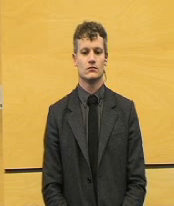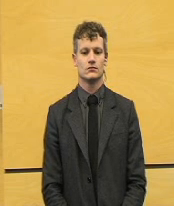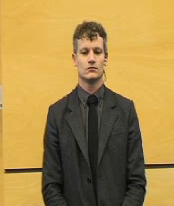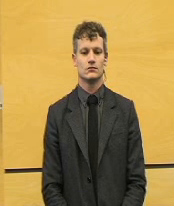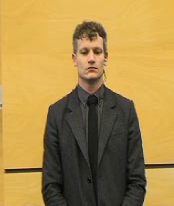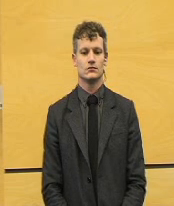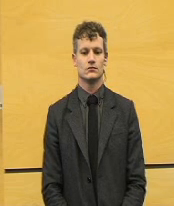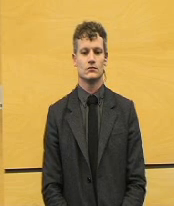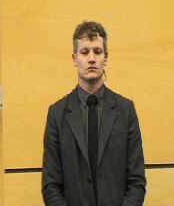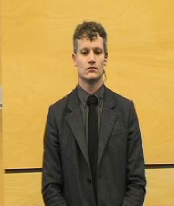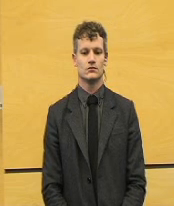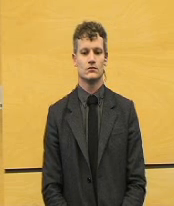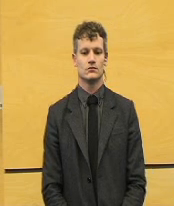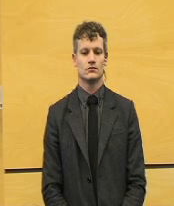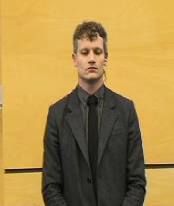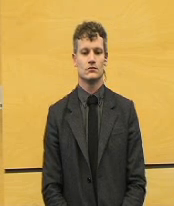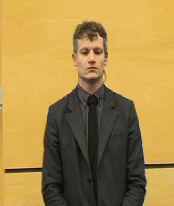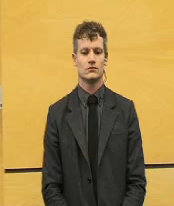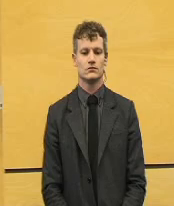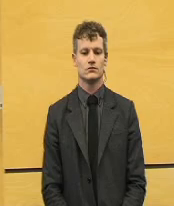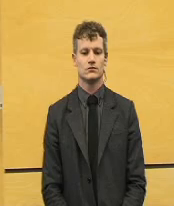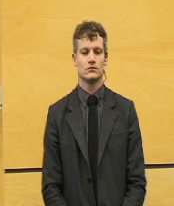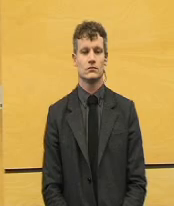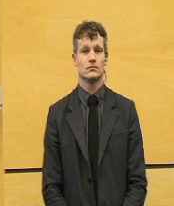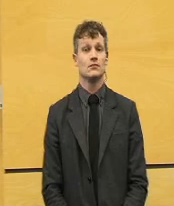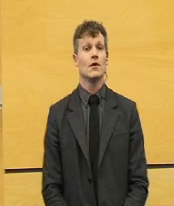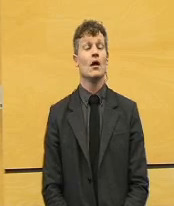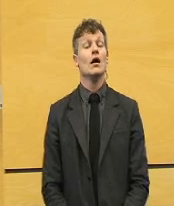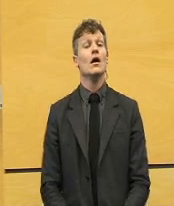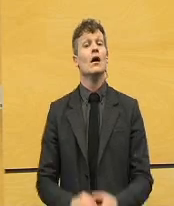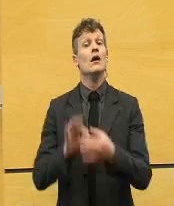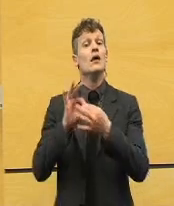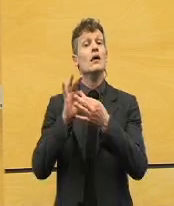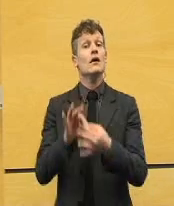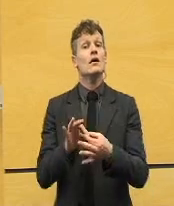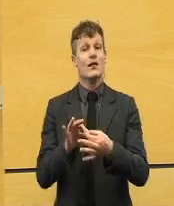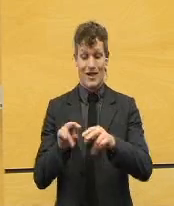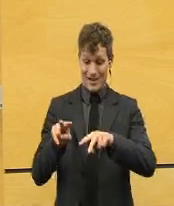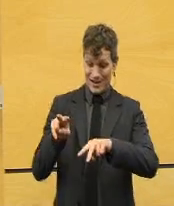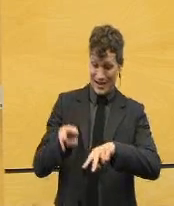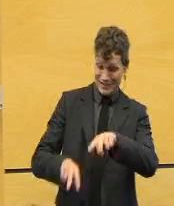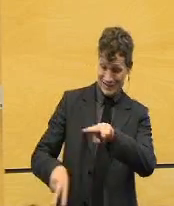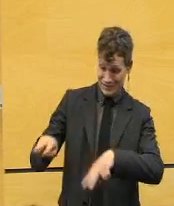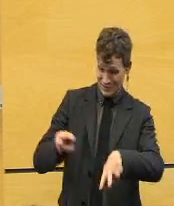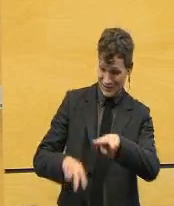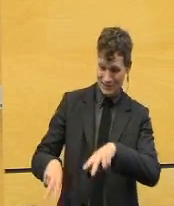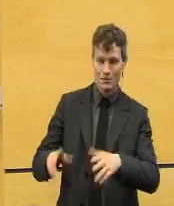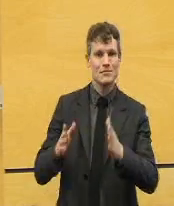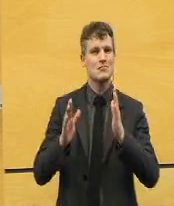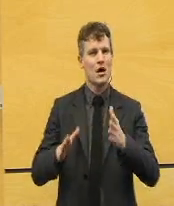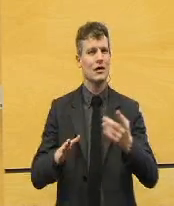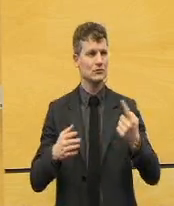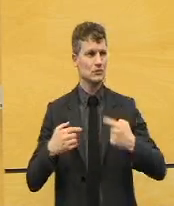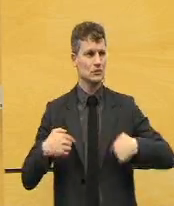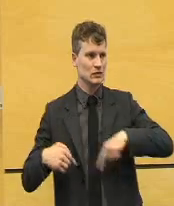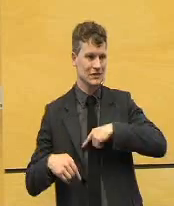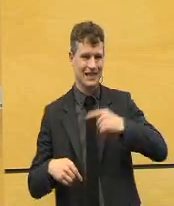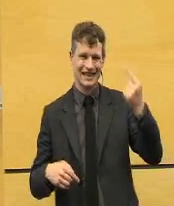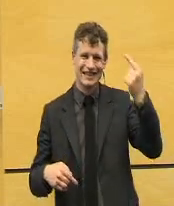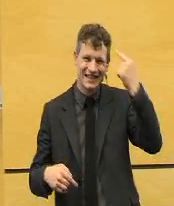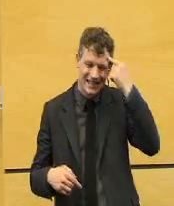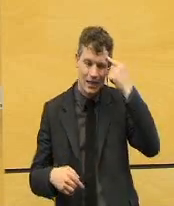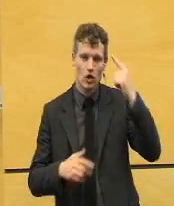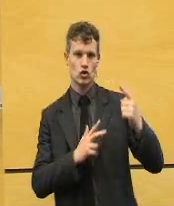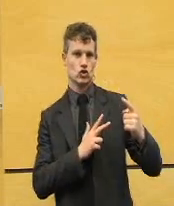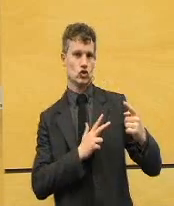And for the assessment, we need to consider more about the social model instead of